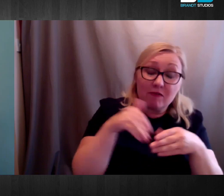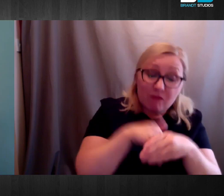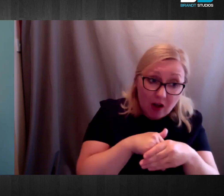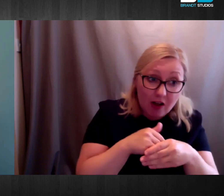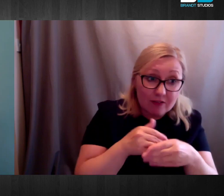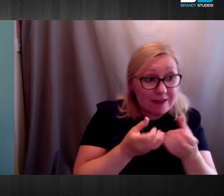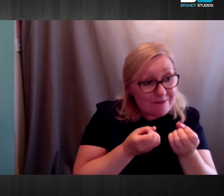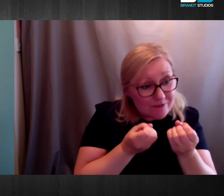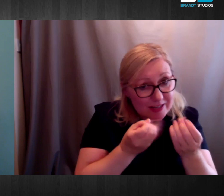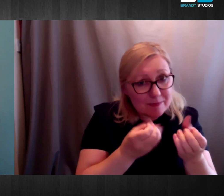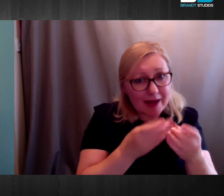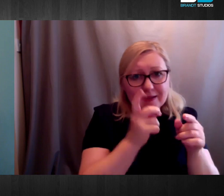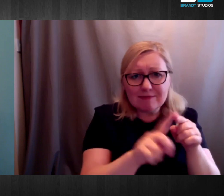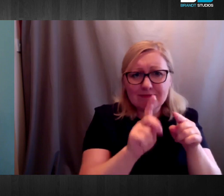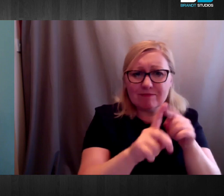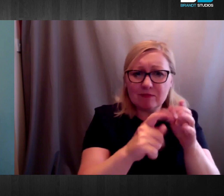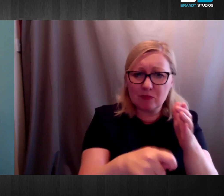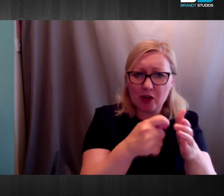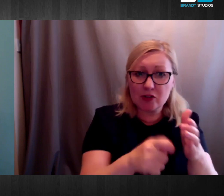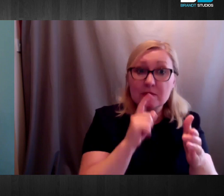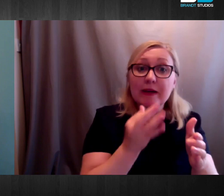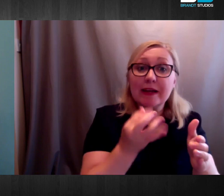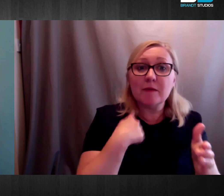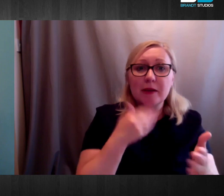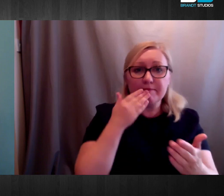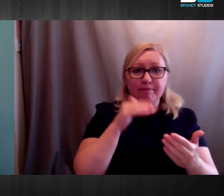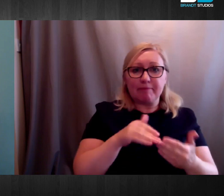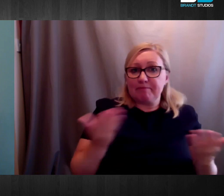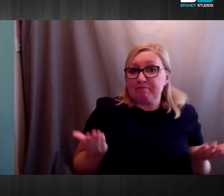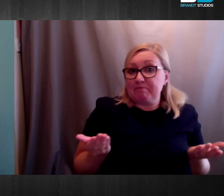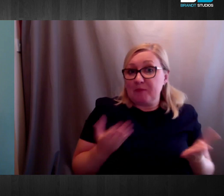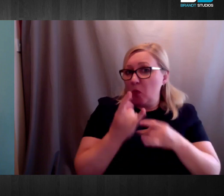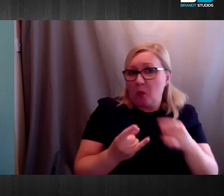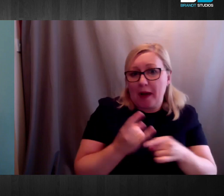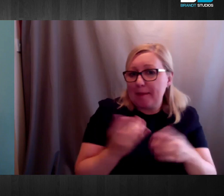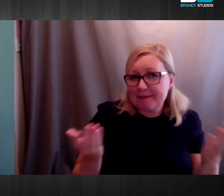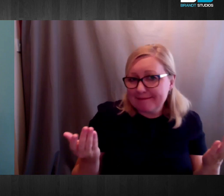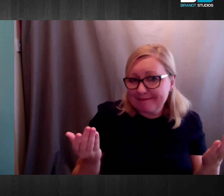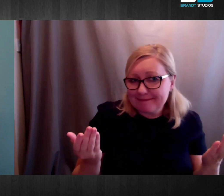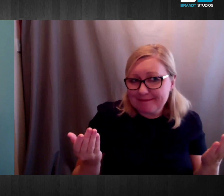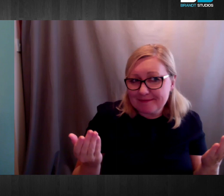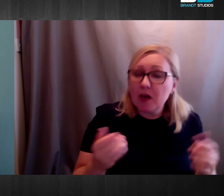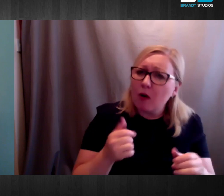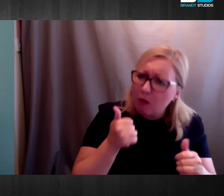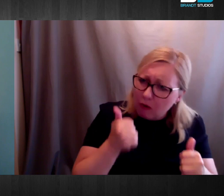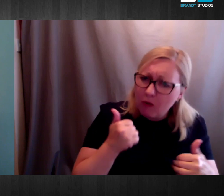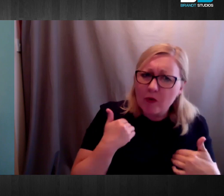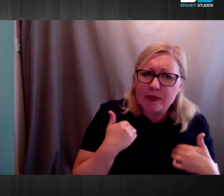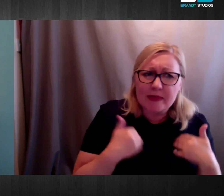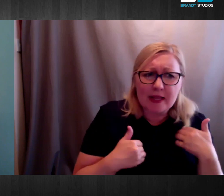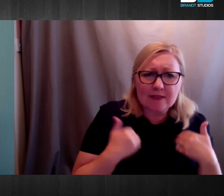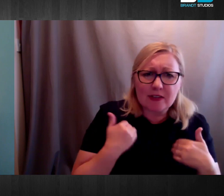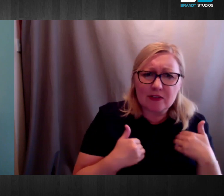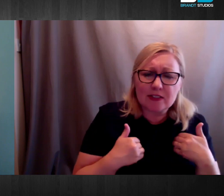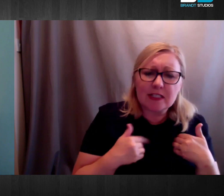Okay, that's really interesting, Anne. I think I'm hearing 2 kind of themes coming through from us so far. Definitely, you